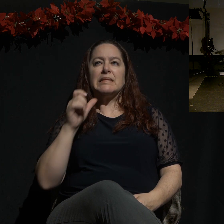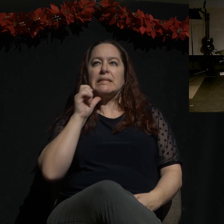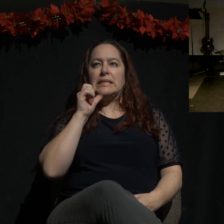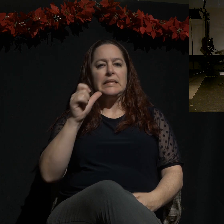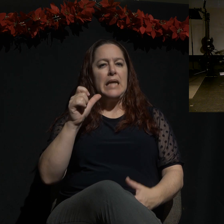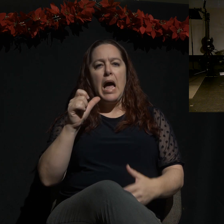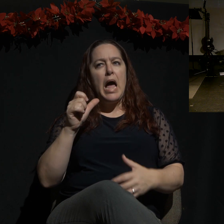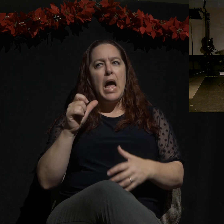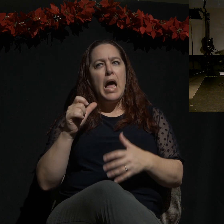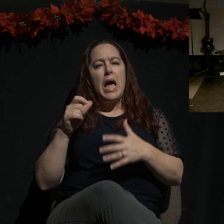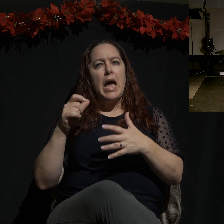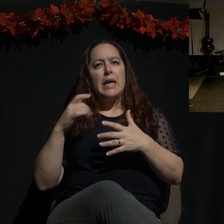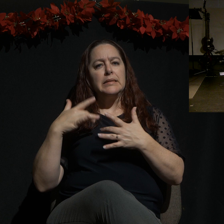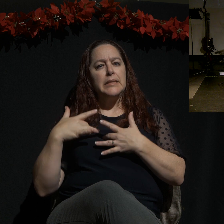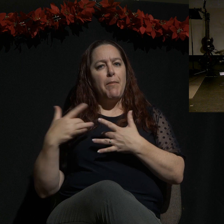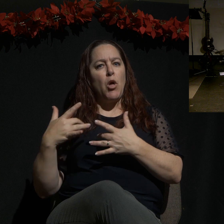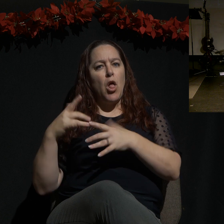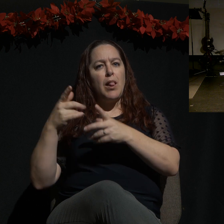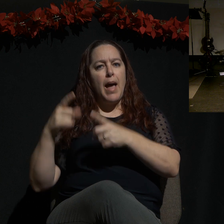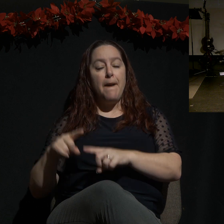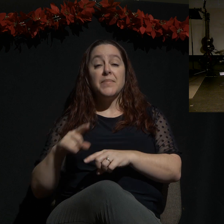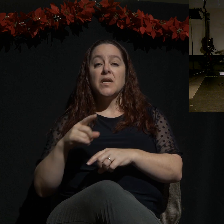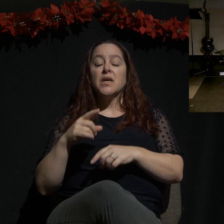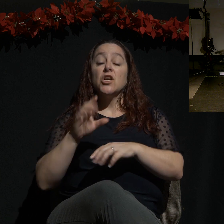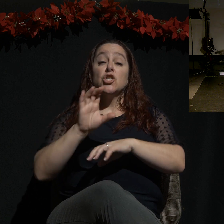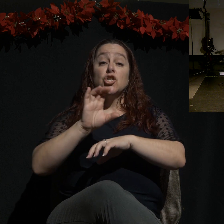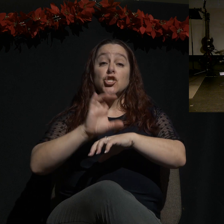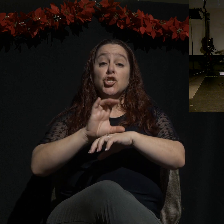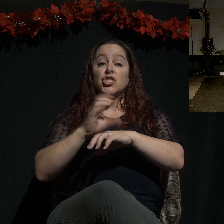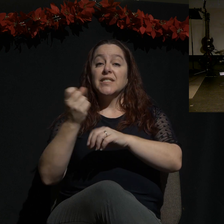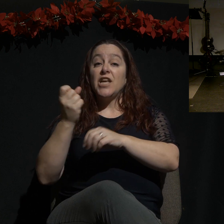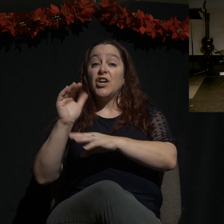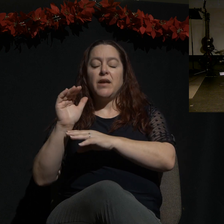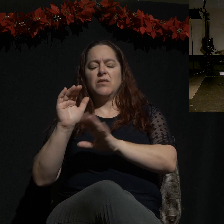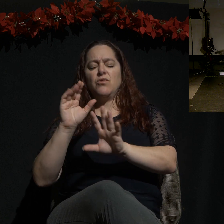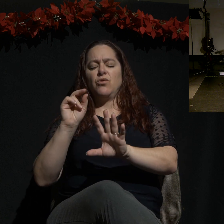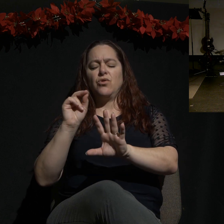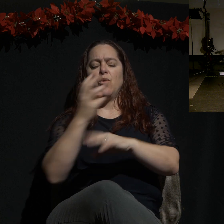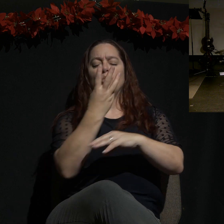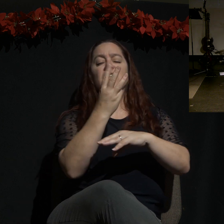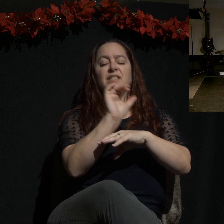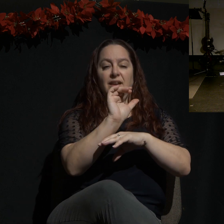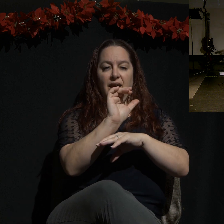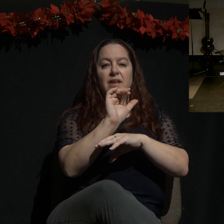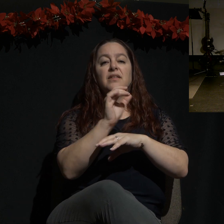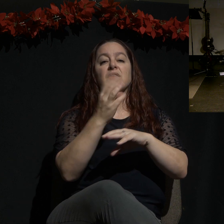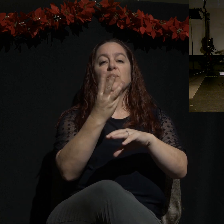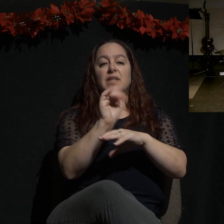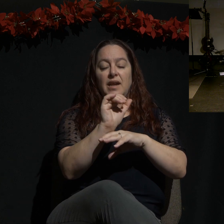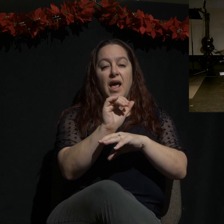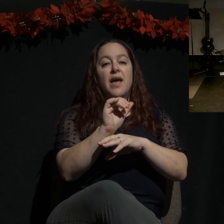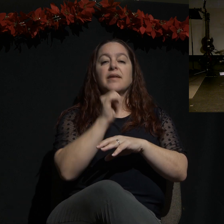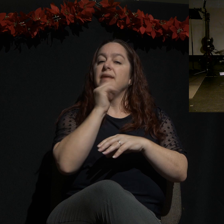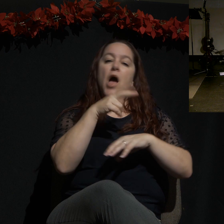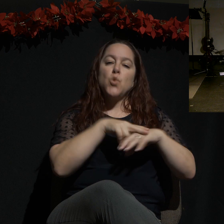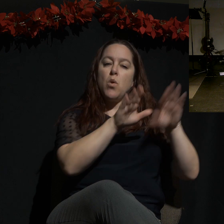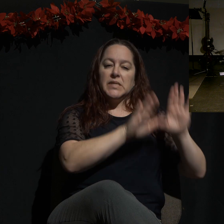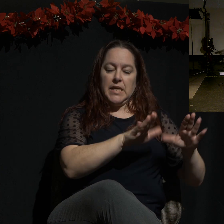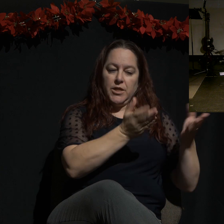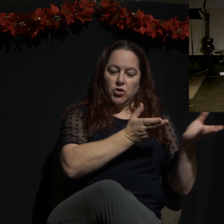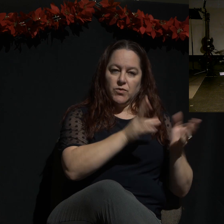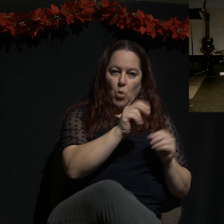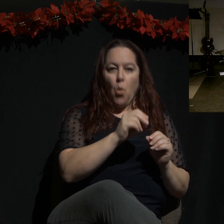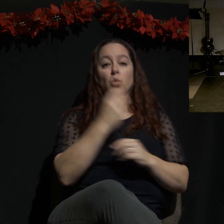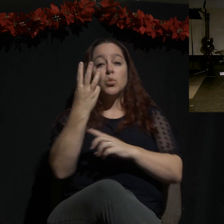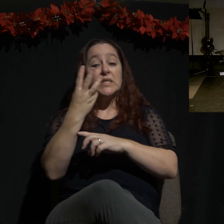thing you have happen. I was in church on a Saturday, not a Saturday night. I was in church on a Wednesday night. So it wasn't a normal Sunday service.